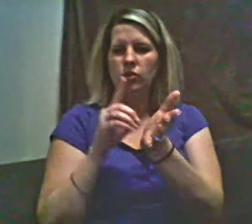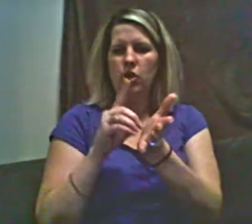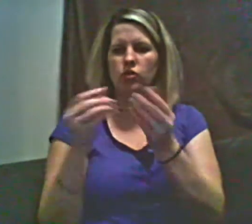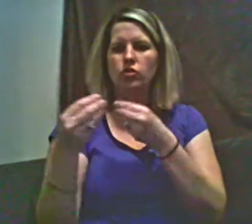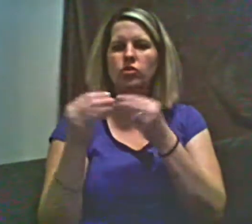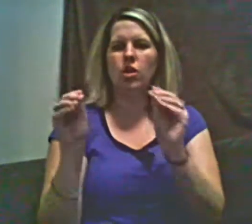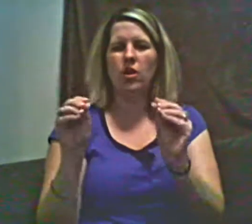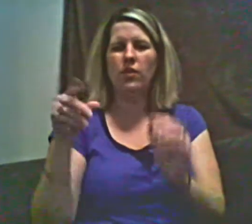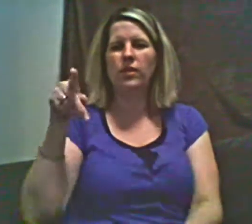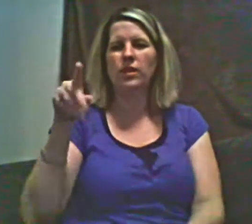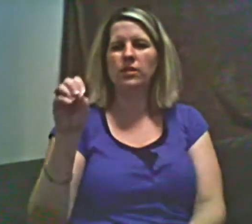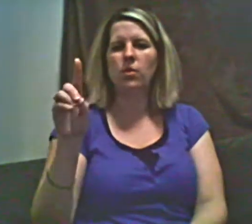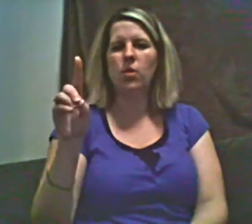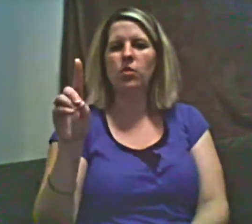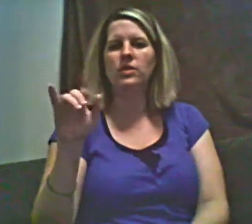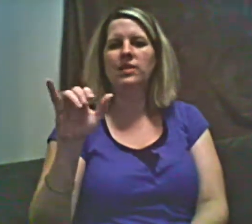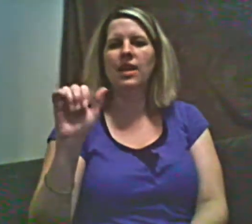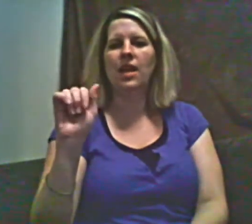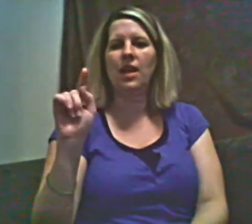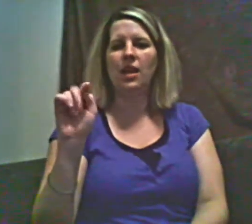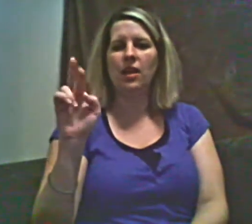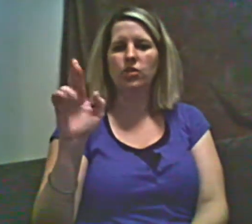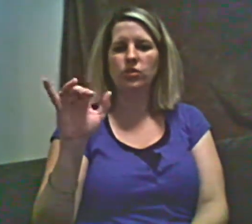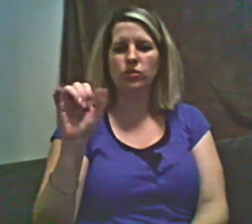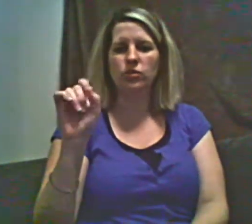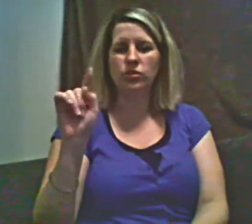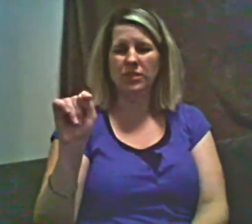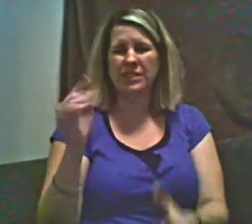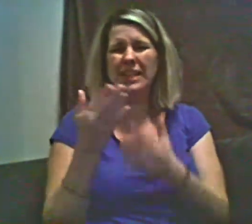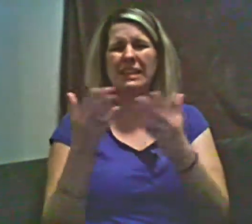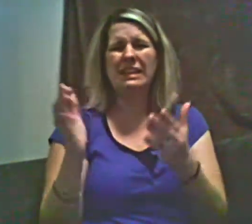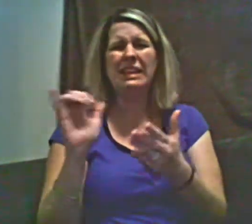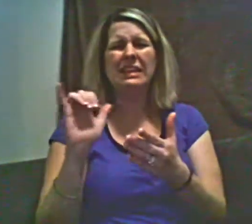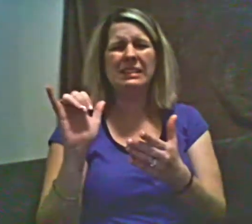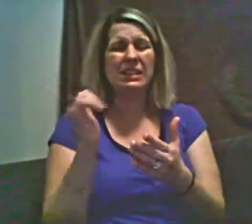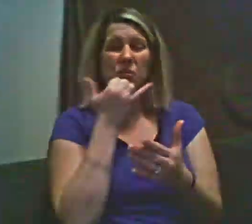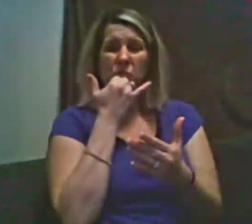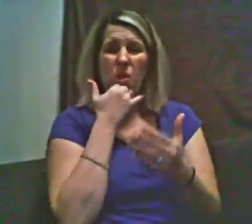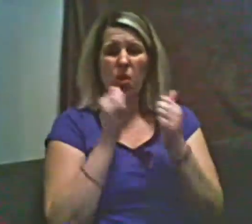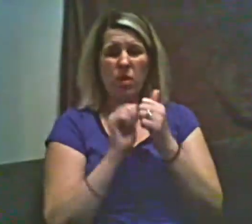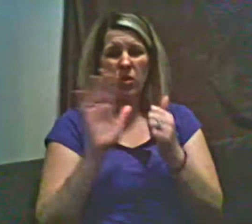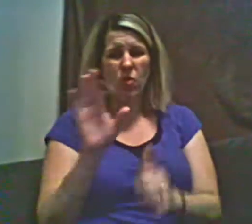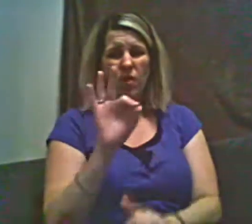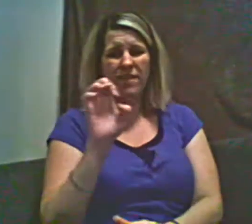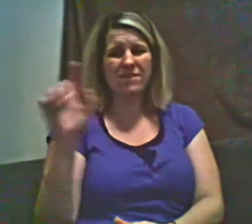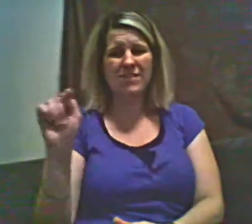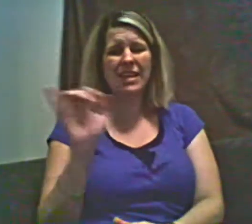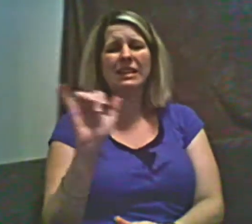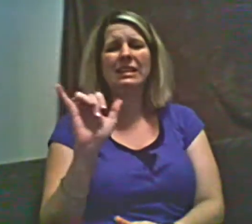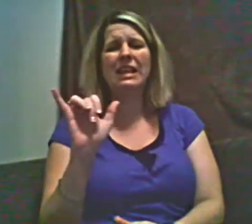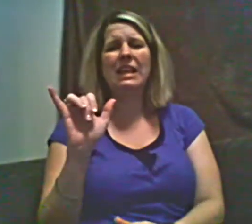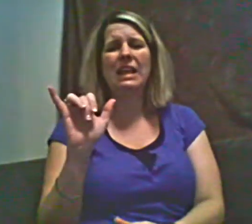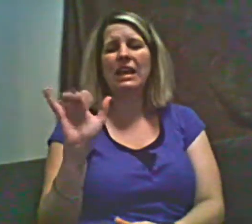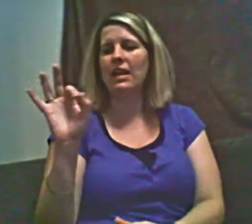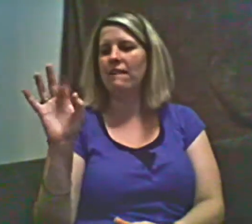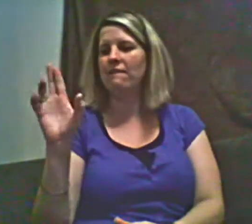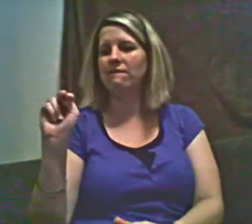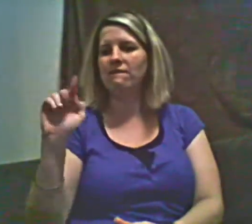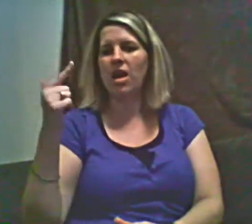feet. Things as simple as toenail fungus and ingrown toenails, which the fungus they would treat, they can